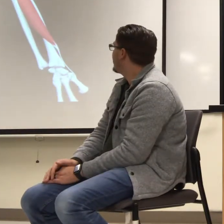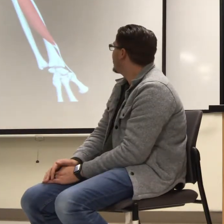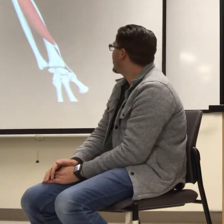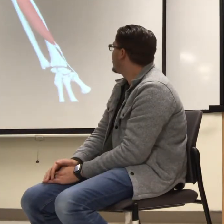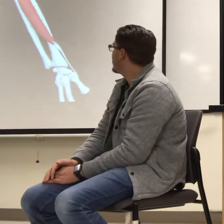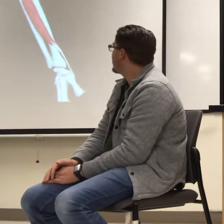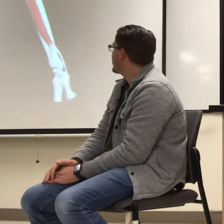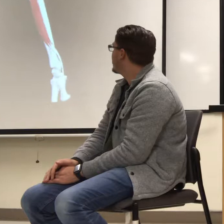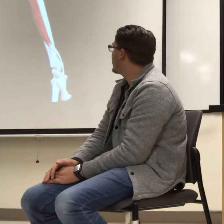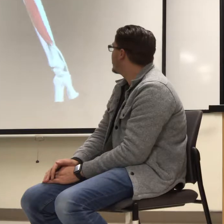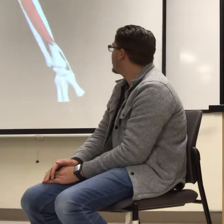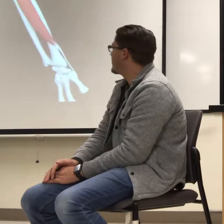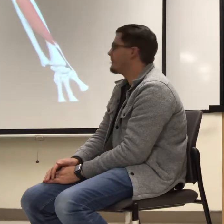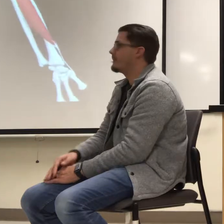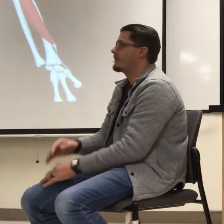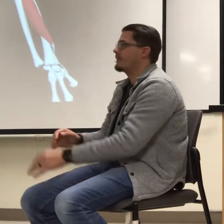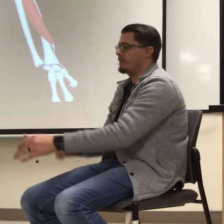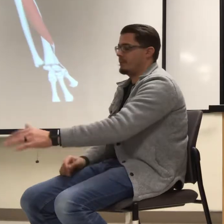So it looks like in isolation.